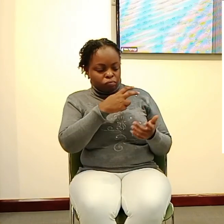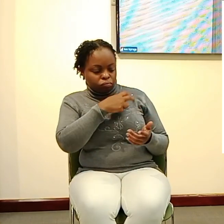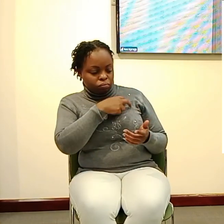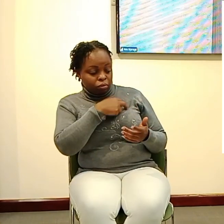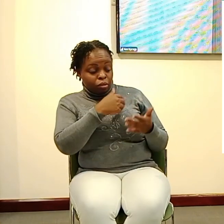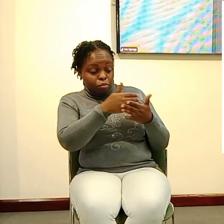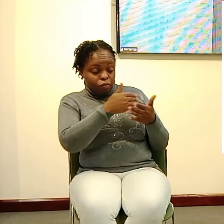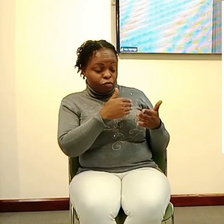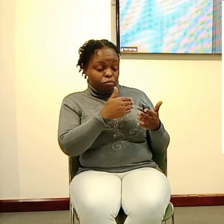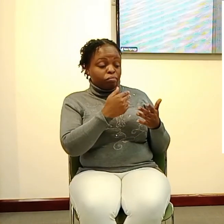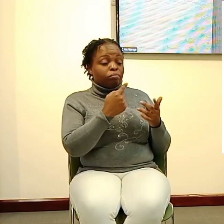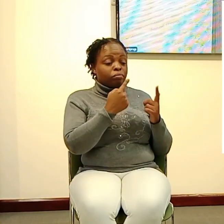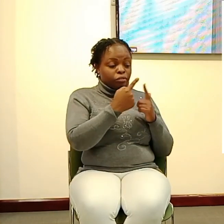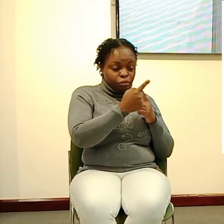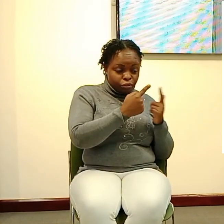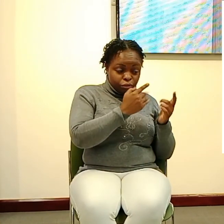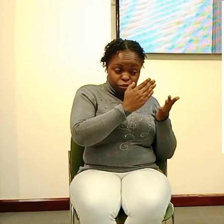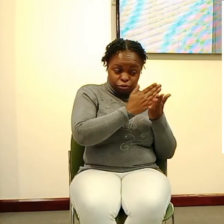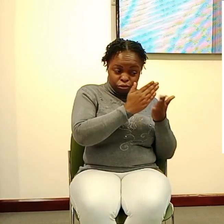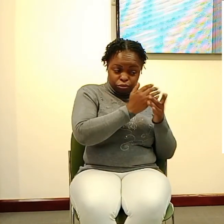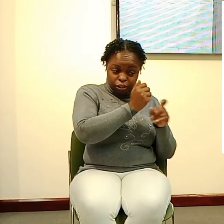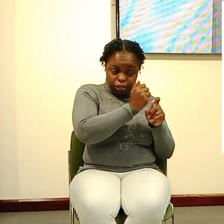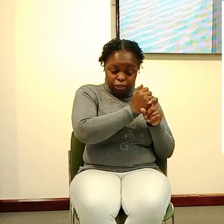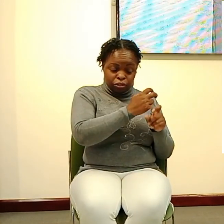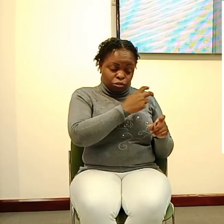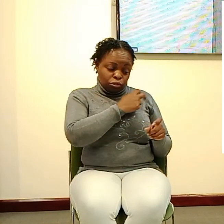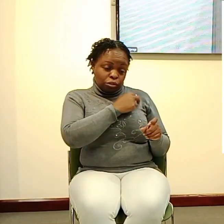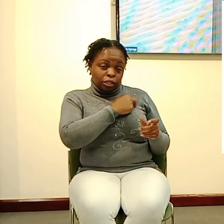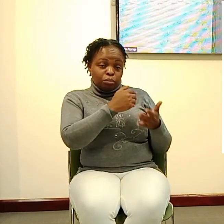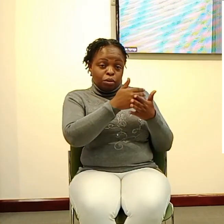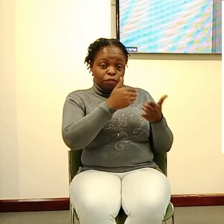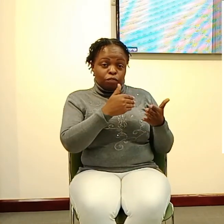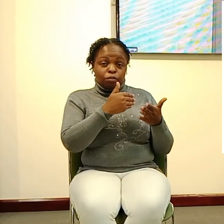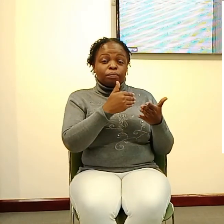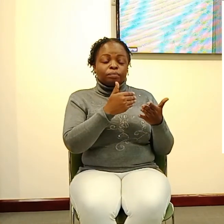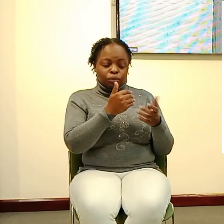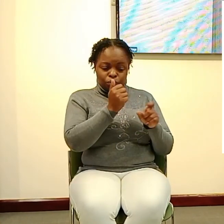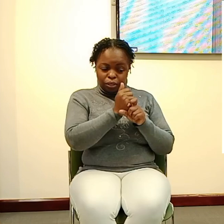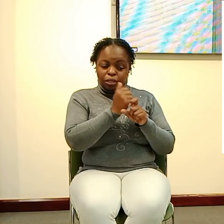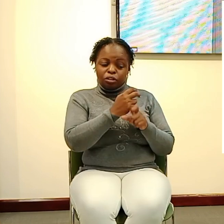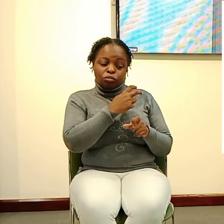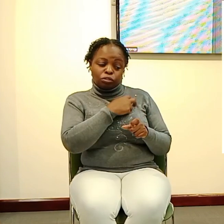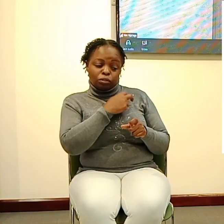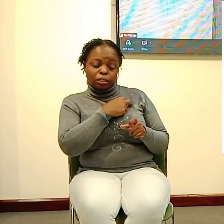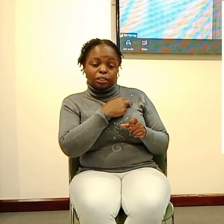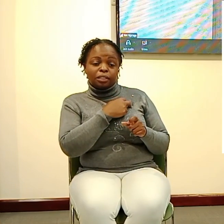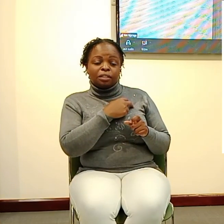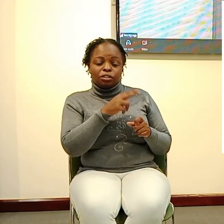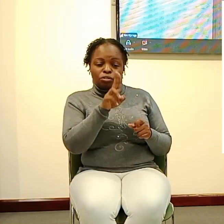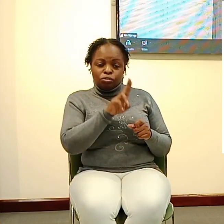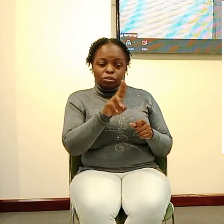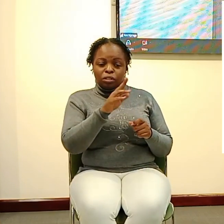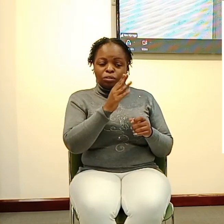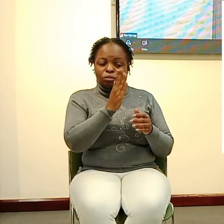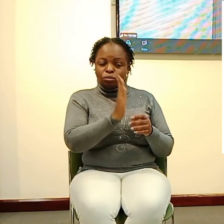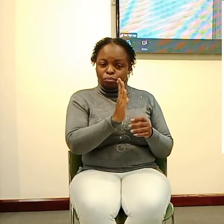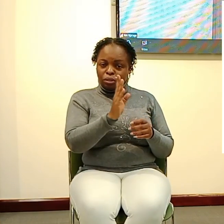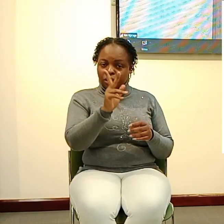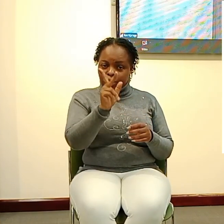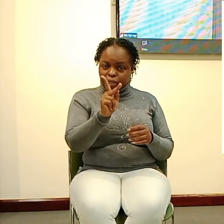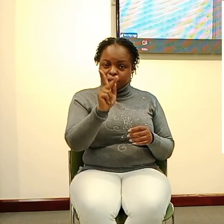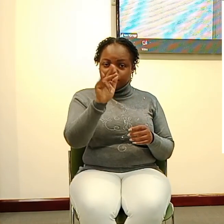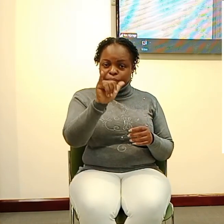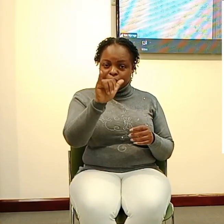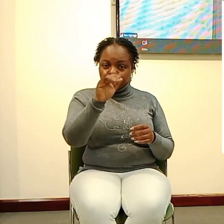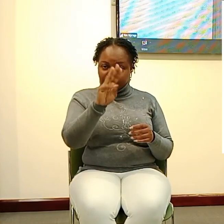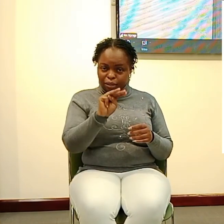even before Beatrice, you did the consulting, but before we did consulting, we used to be the KYMs. You know,